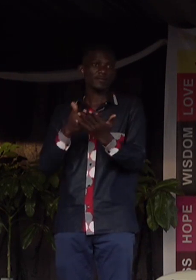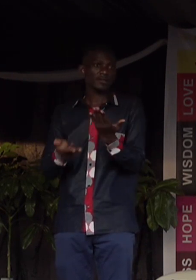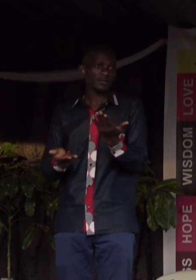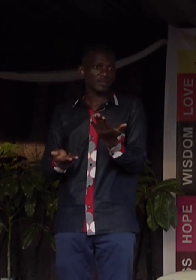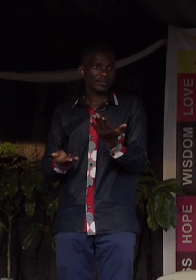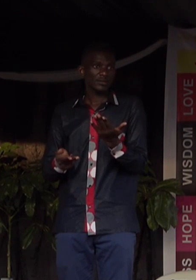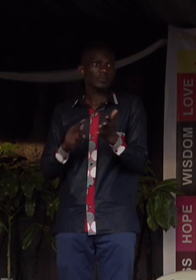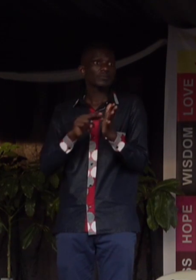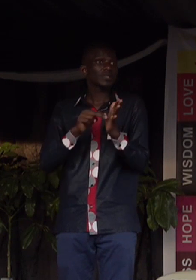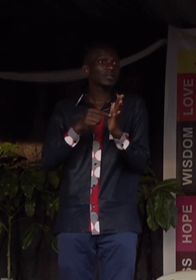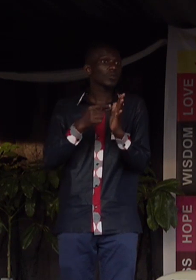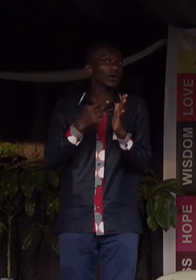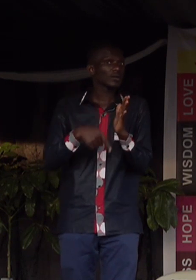on